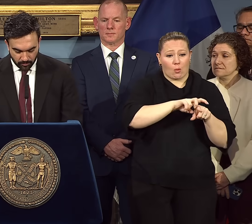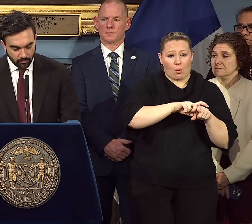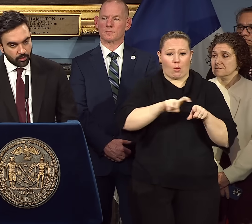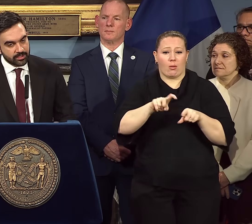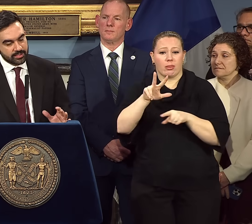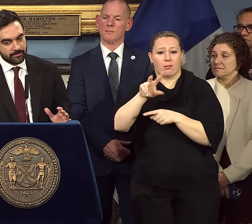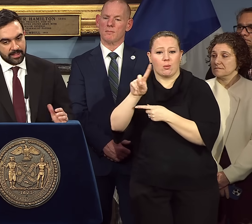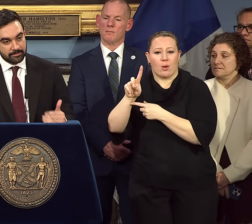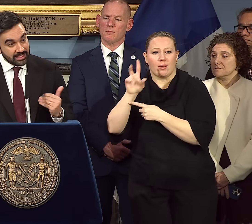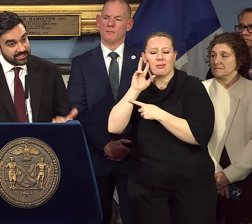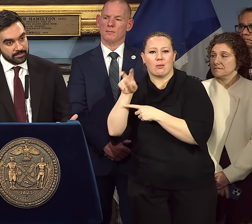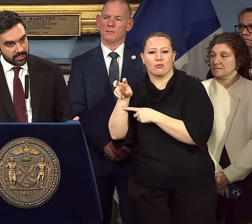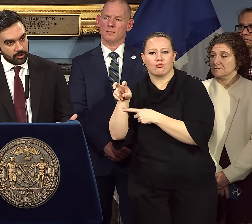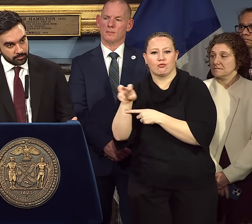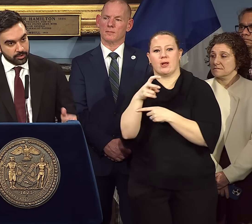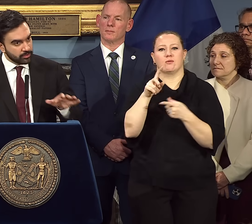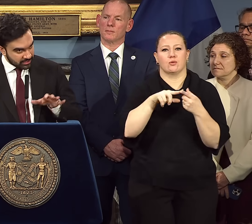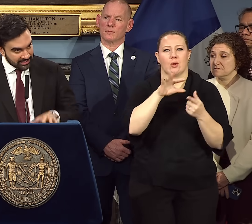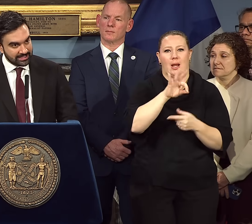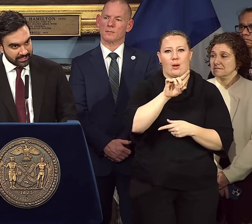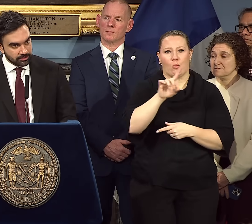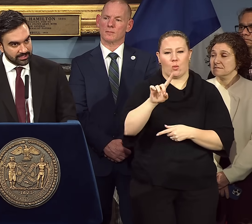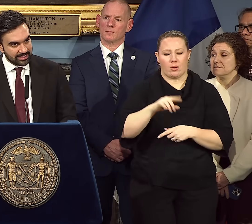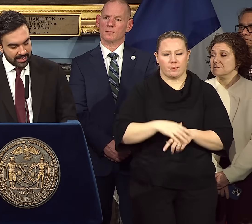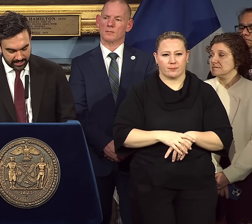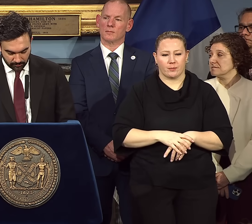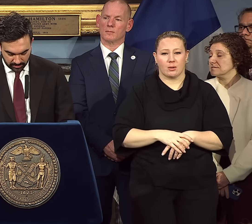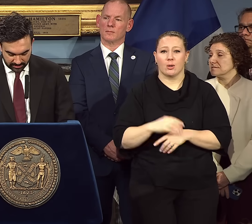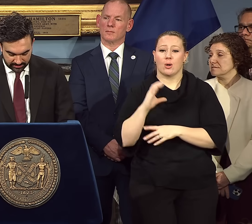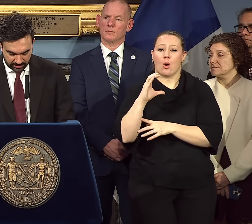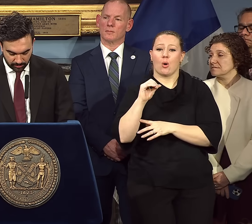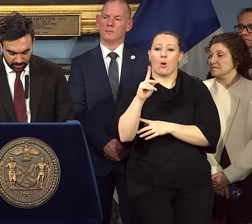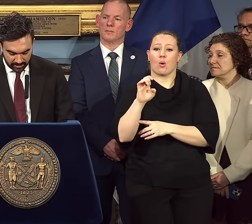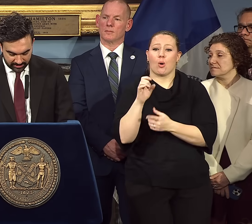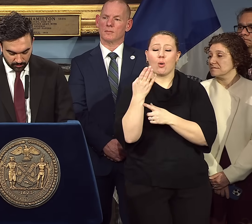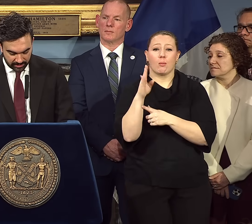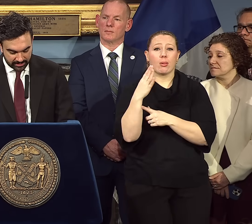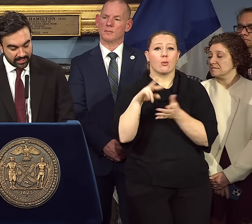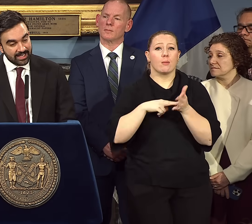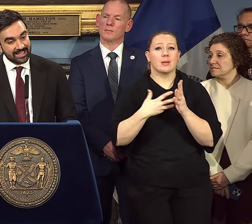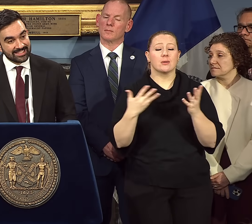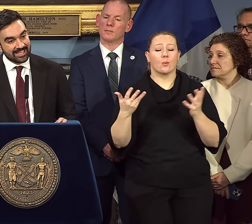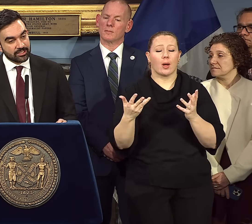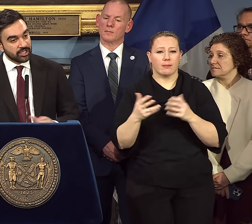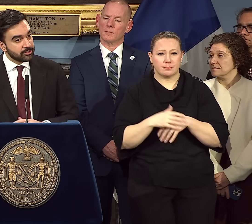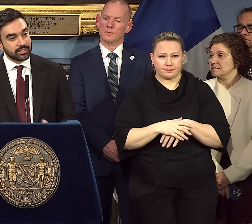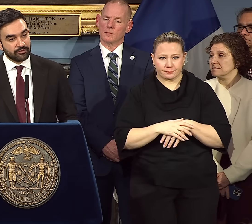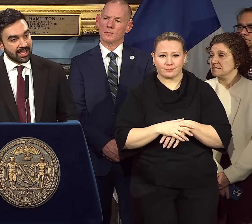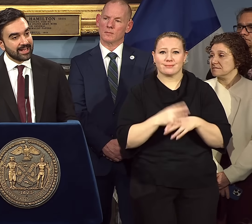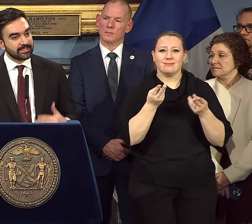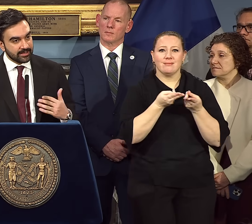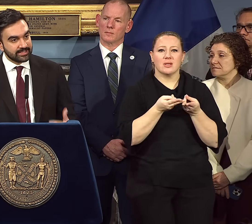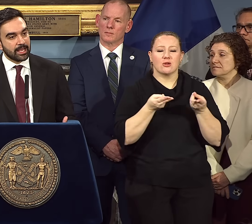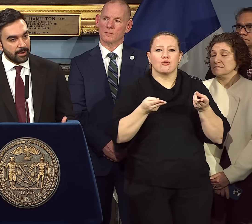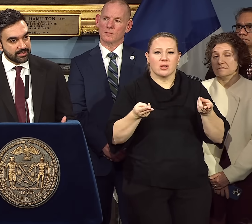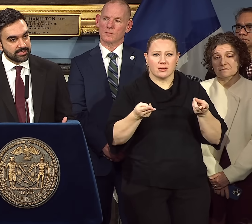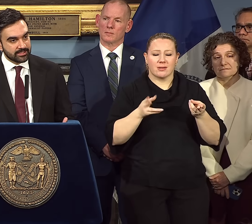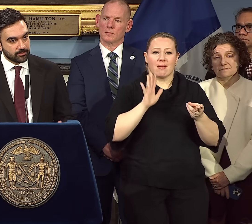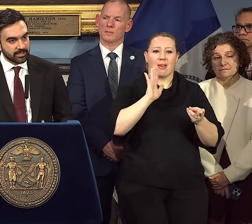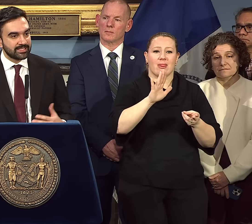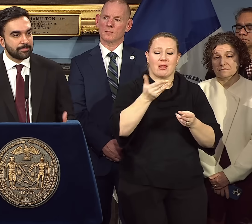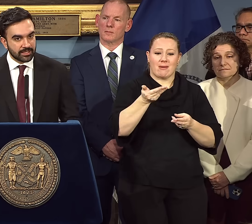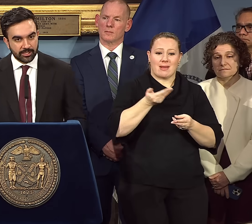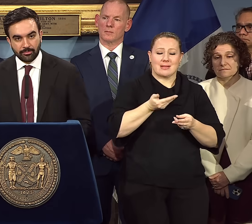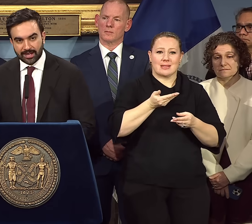Now, what it means to be in a code blue, which continues today and will continue this week, is that shelters have relaxed their intake